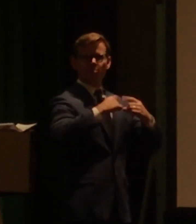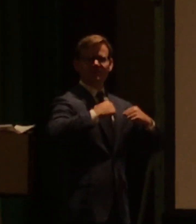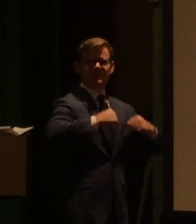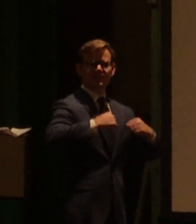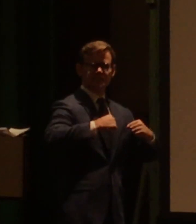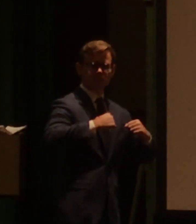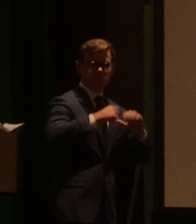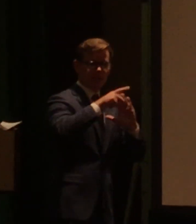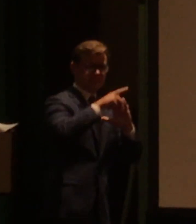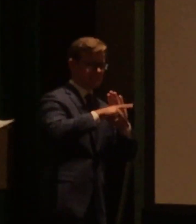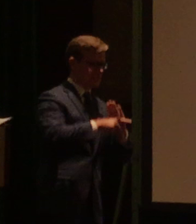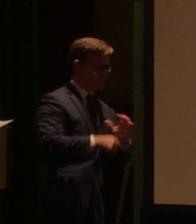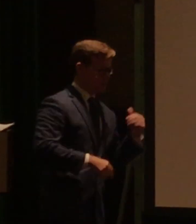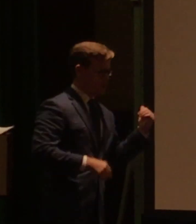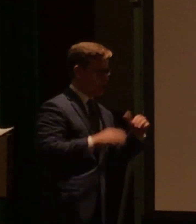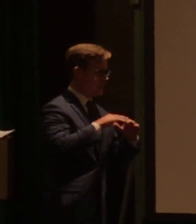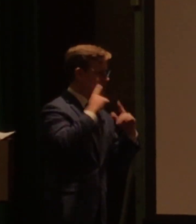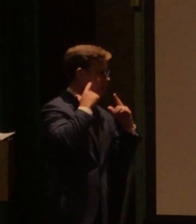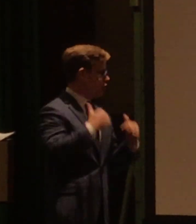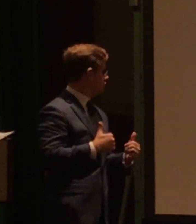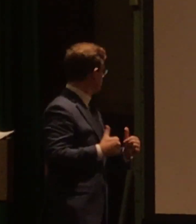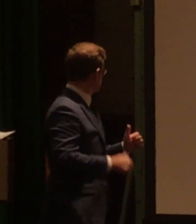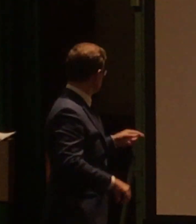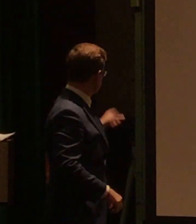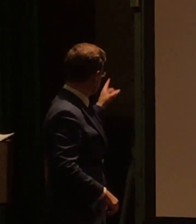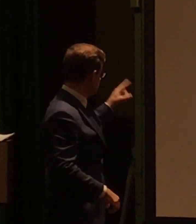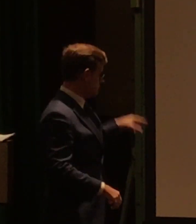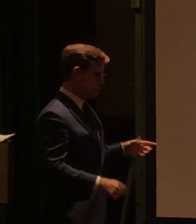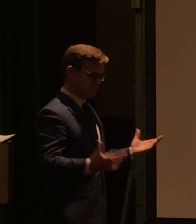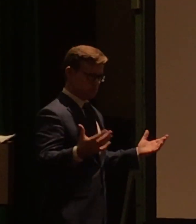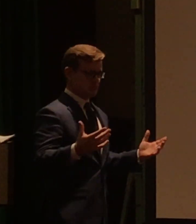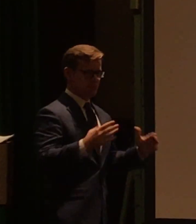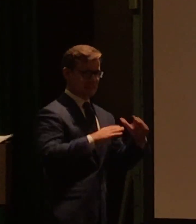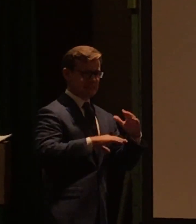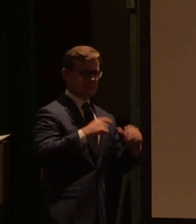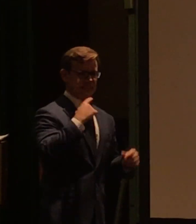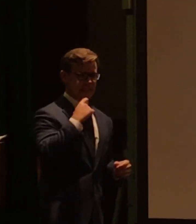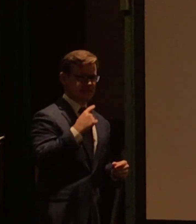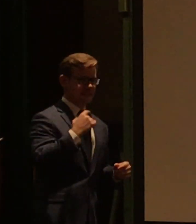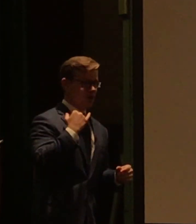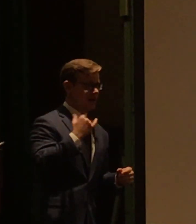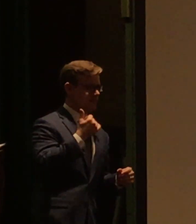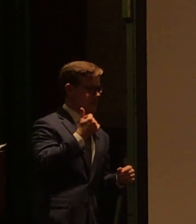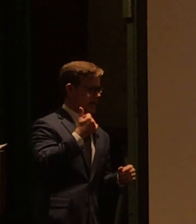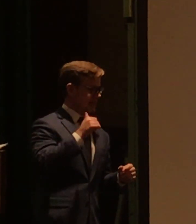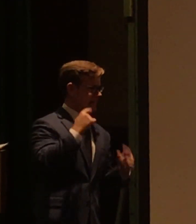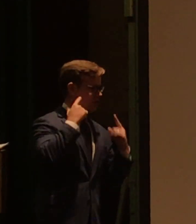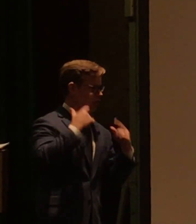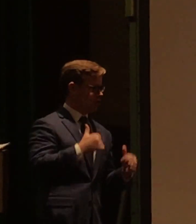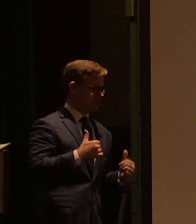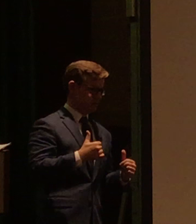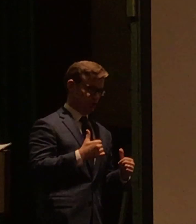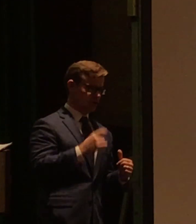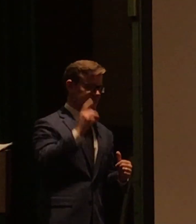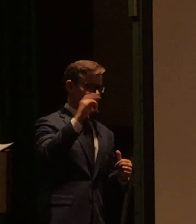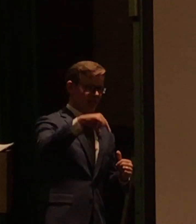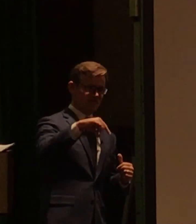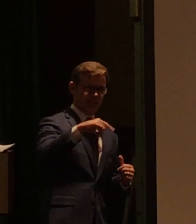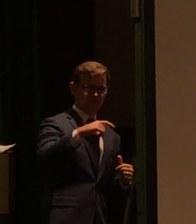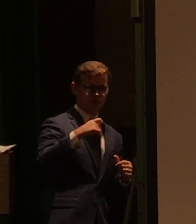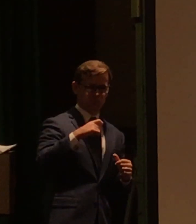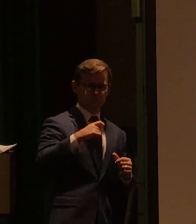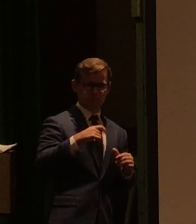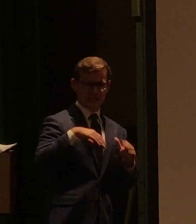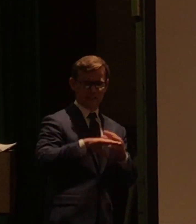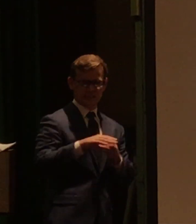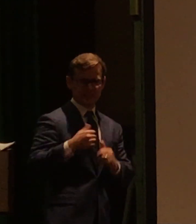very beginning. The Department of Defense policy regarding hearing loss states that if anyone